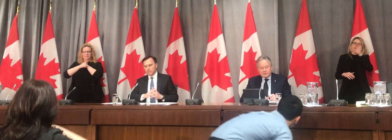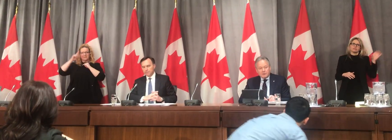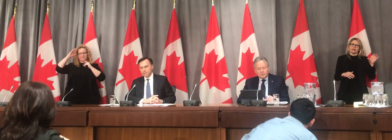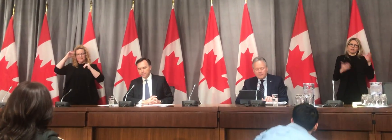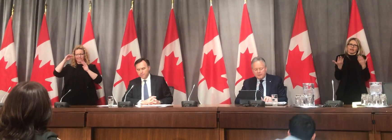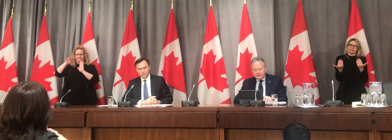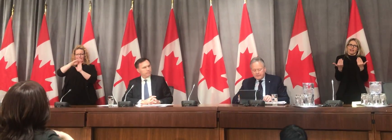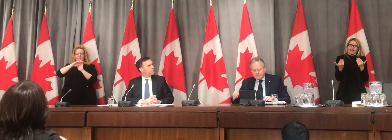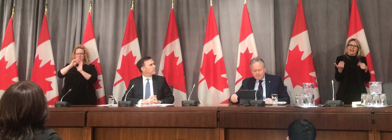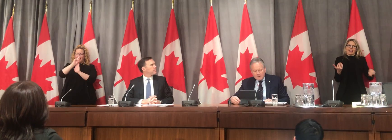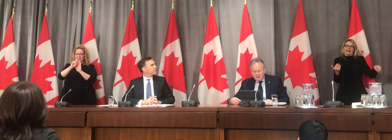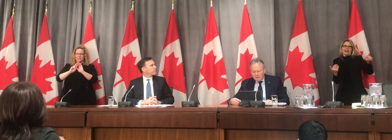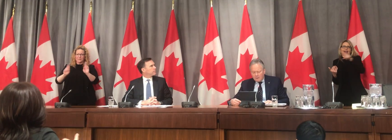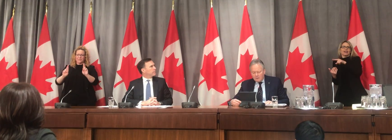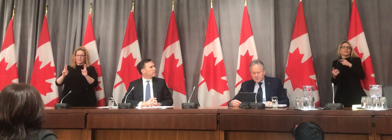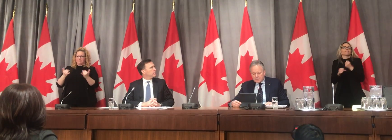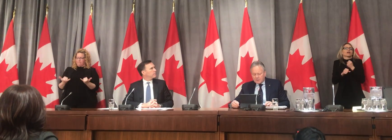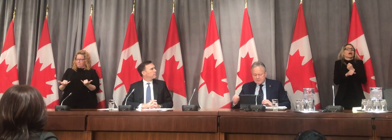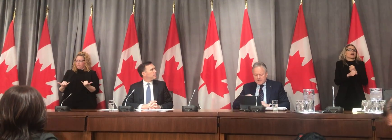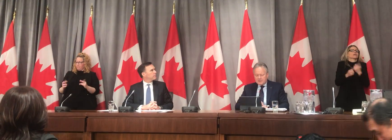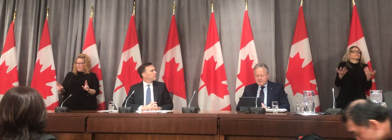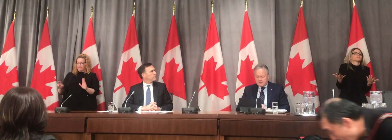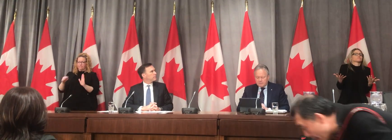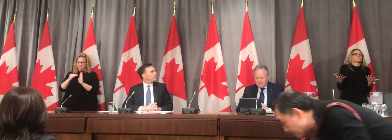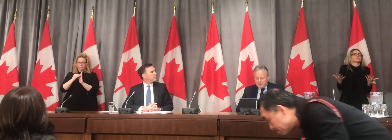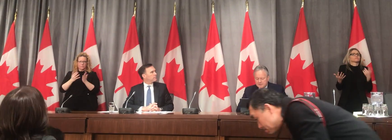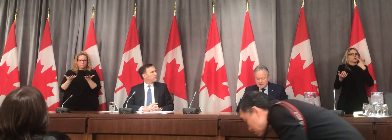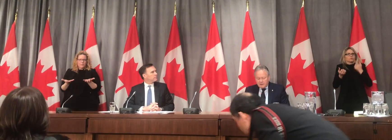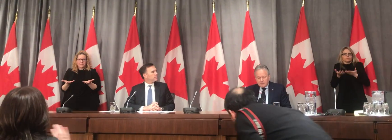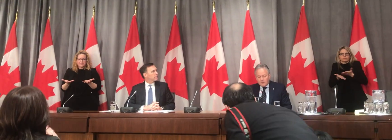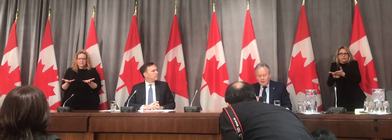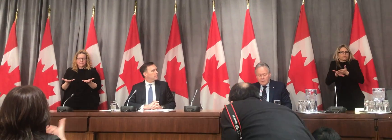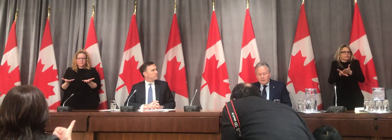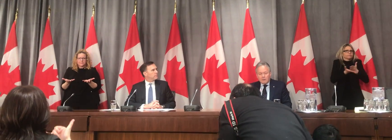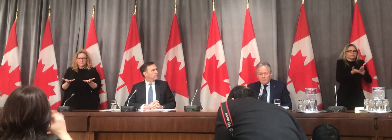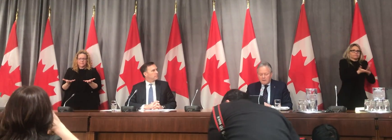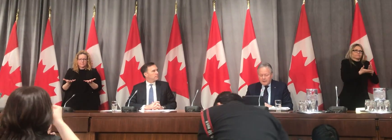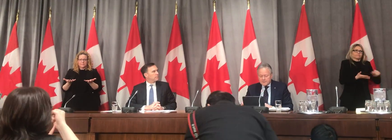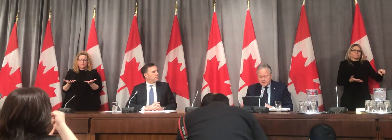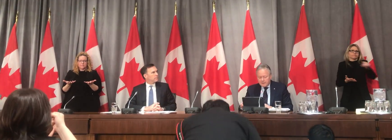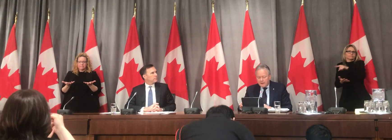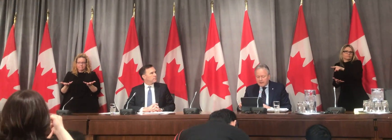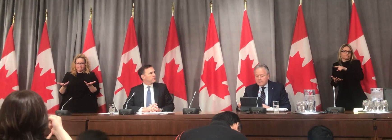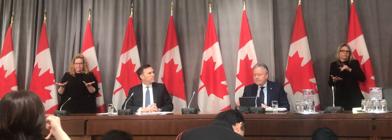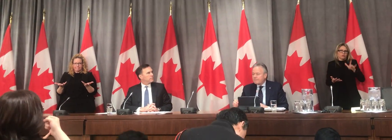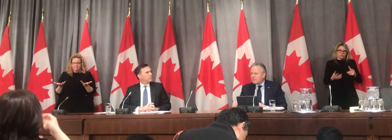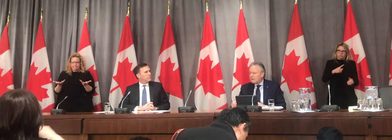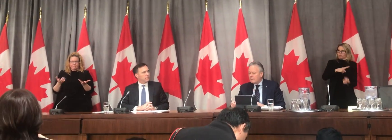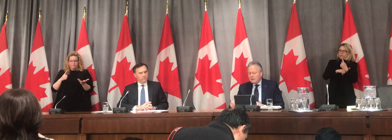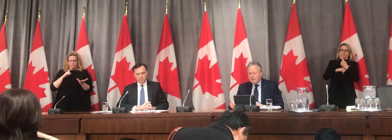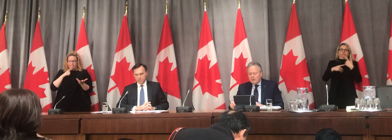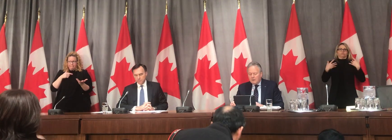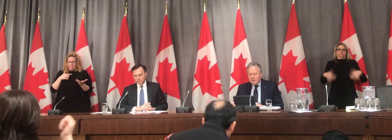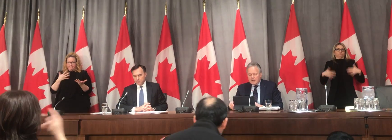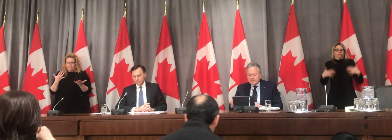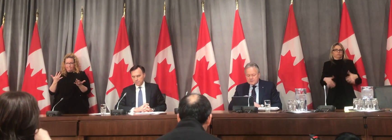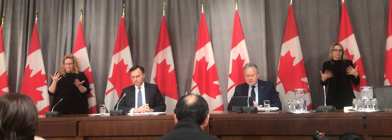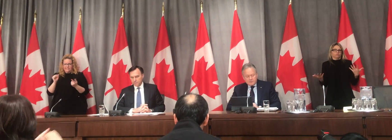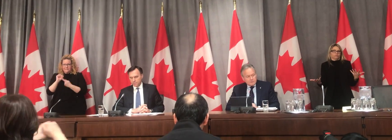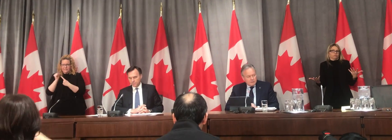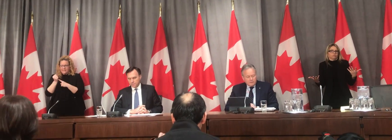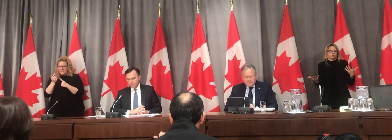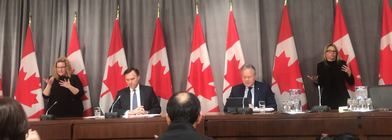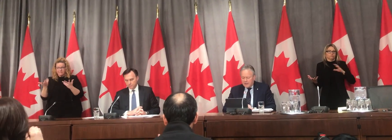in this difficult period. The circumstances that we face today require all hands on deck.